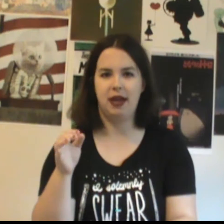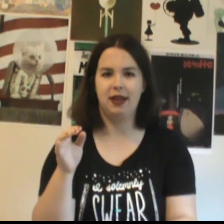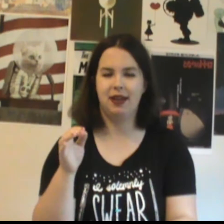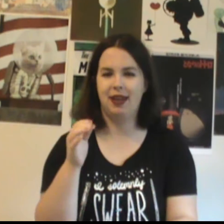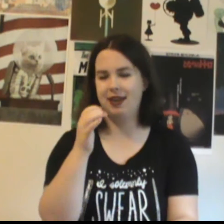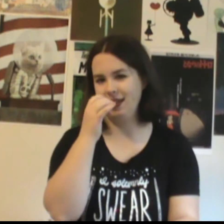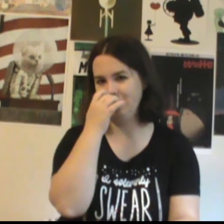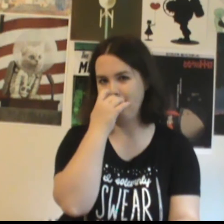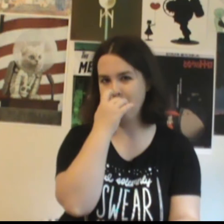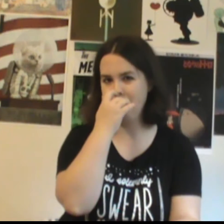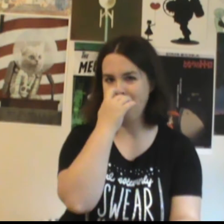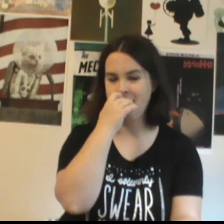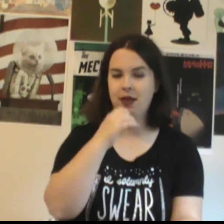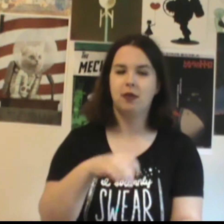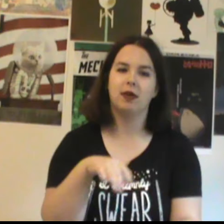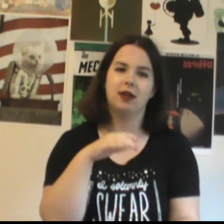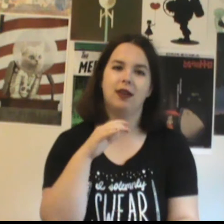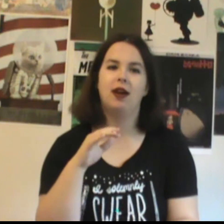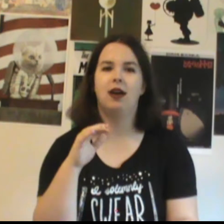Ben and his family, where